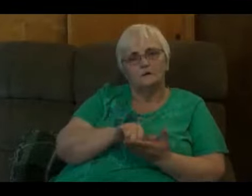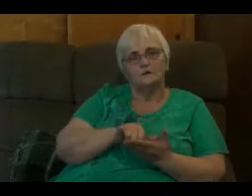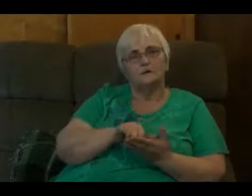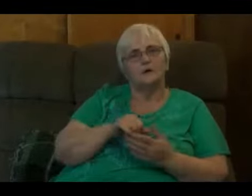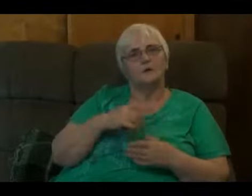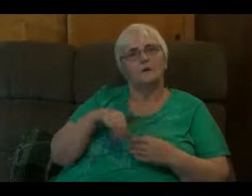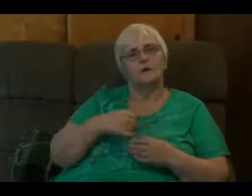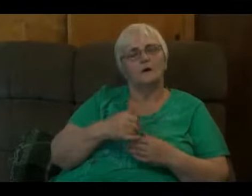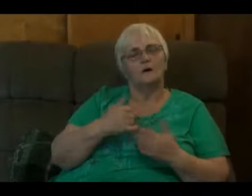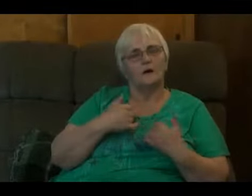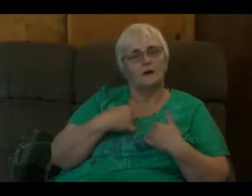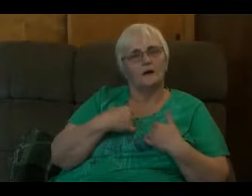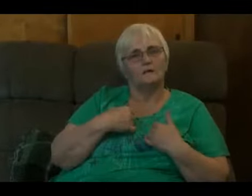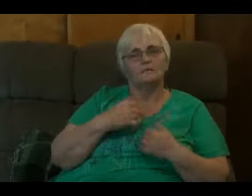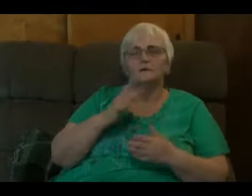all have as